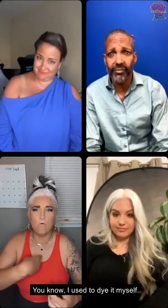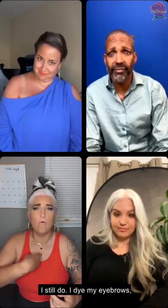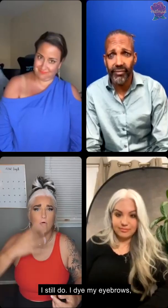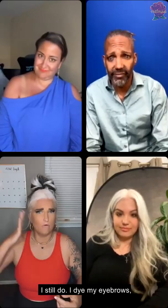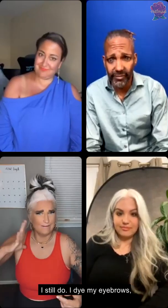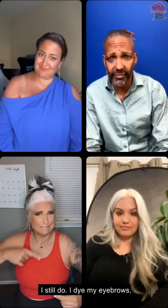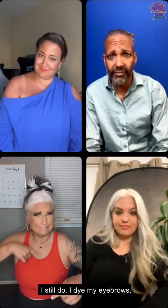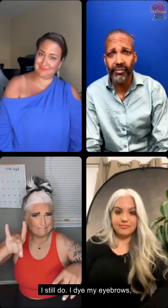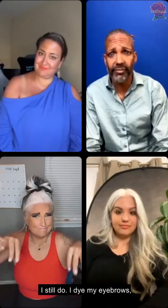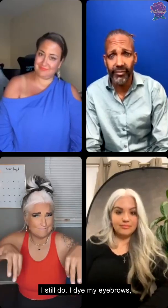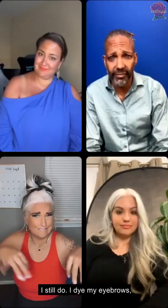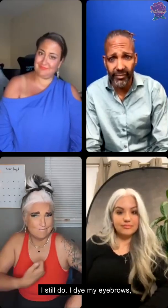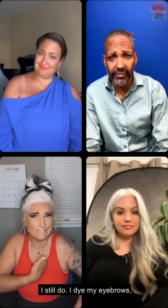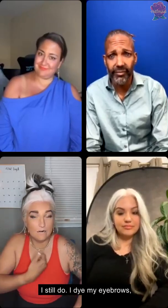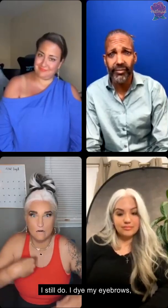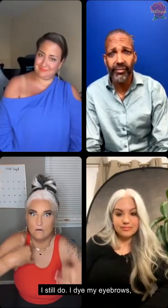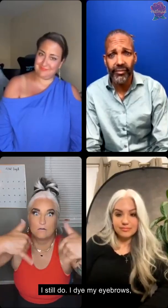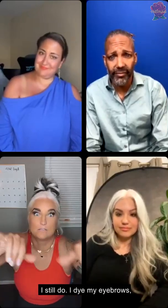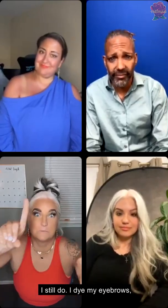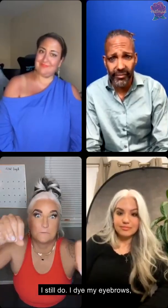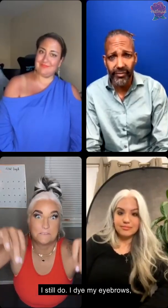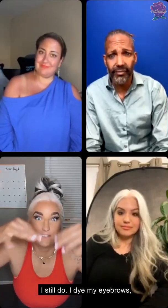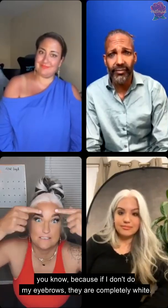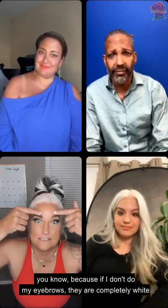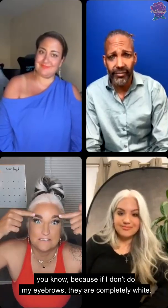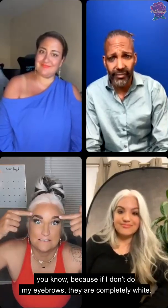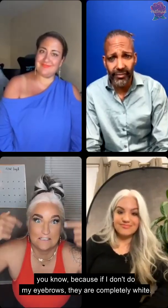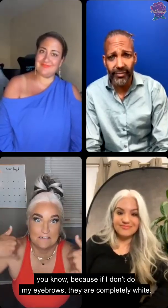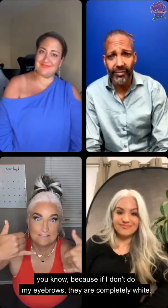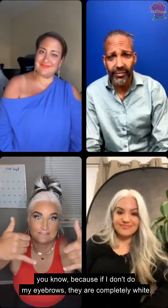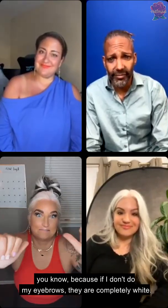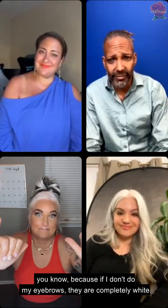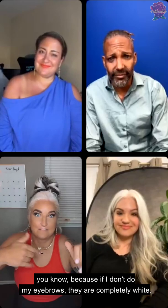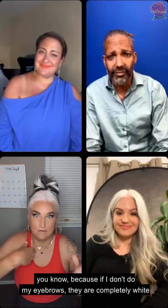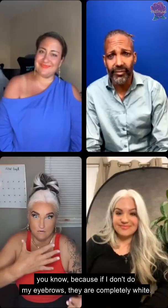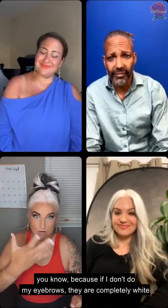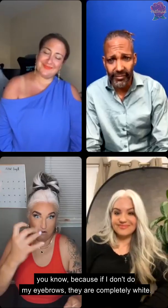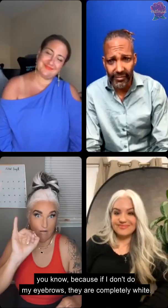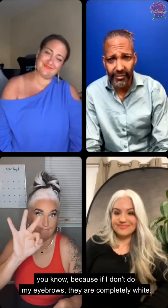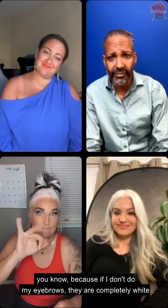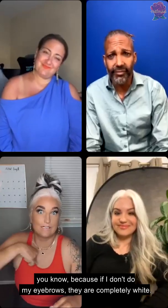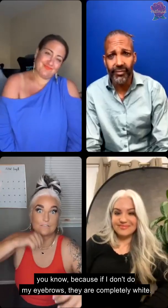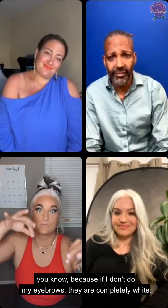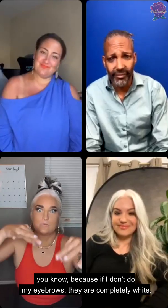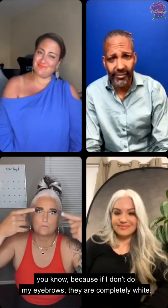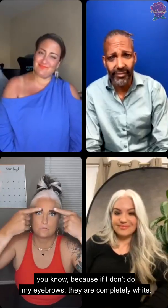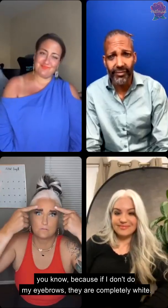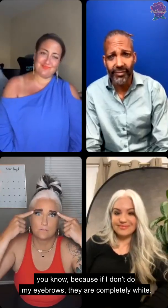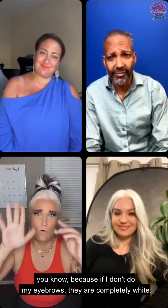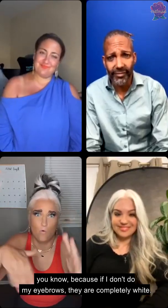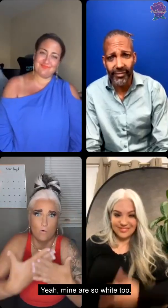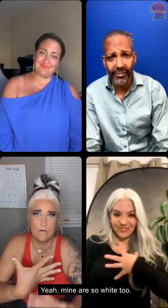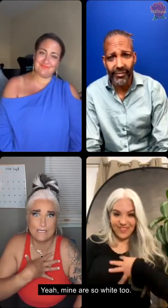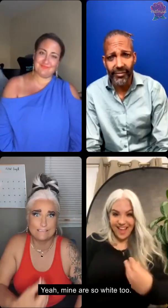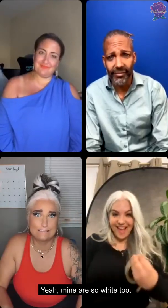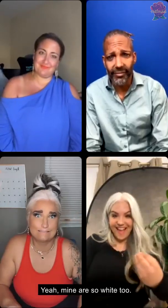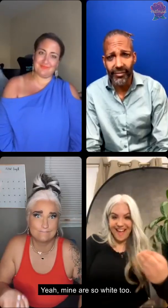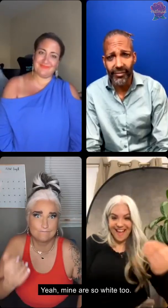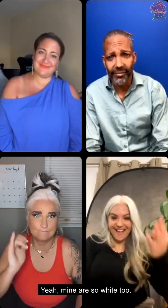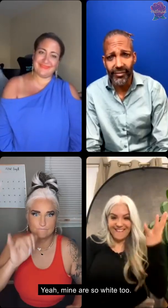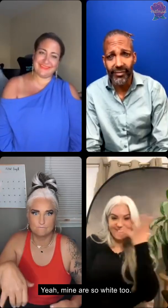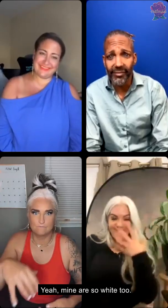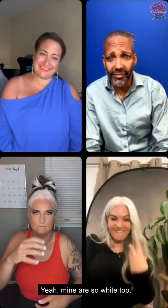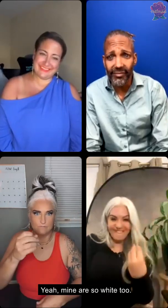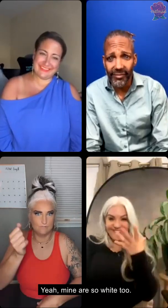I used to dye it myself. I still do. I dye my eyebrows. Because if I don't do my eyebrows, they are completely